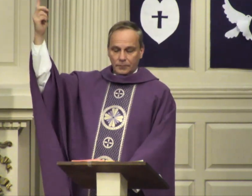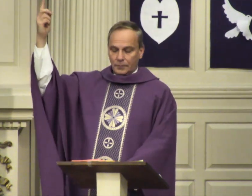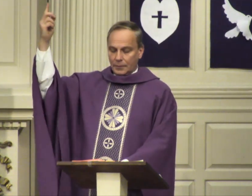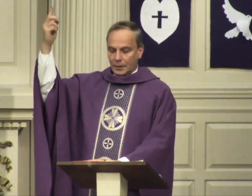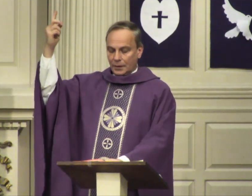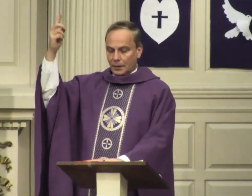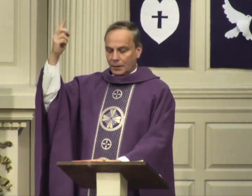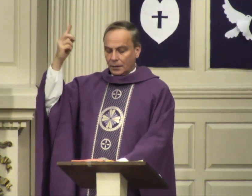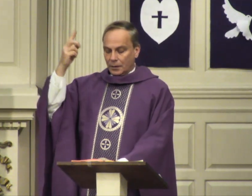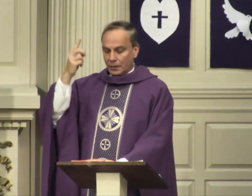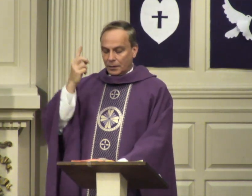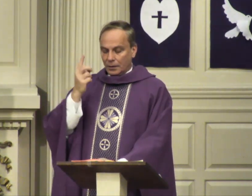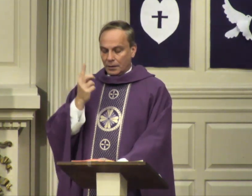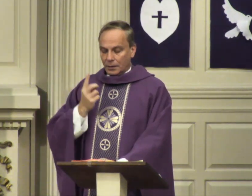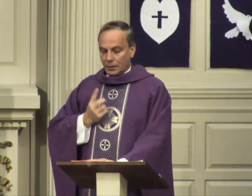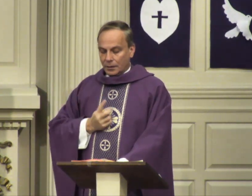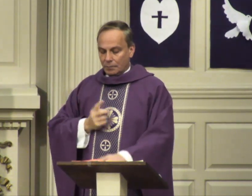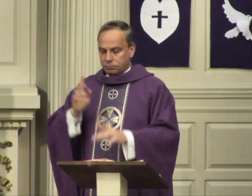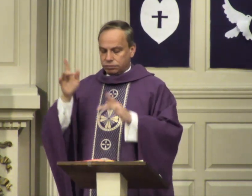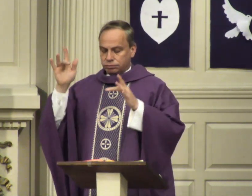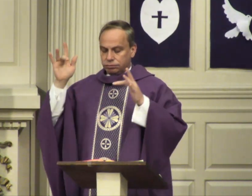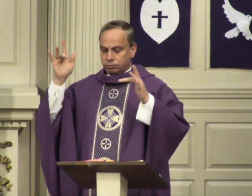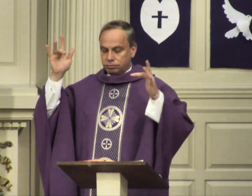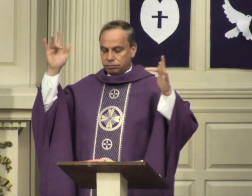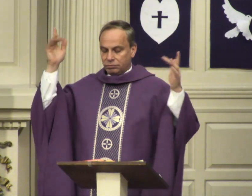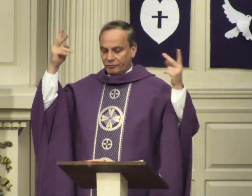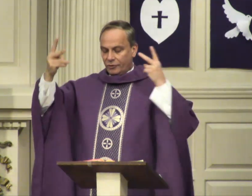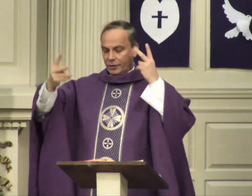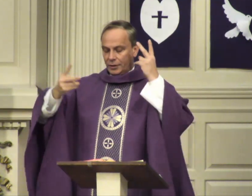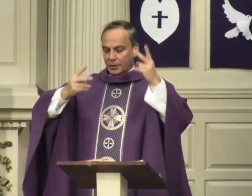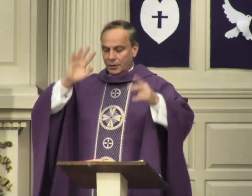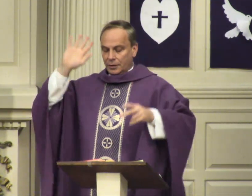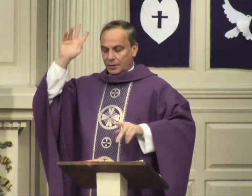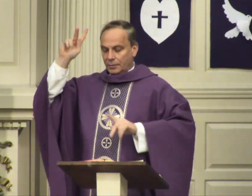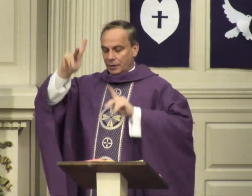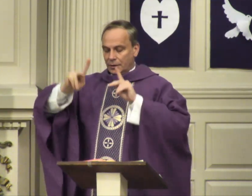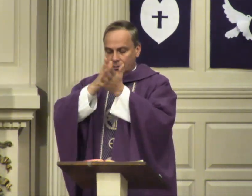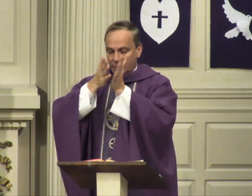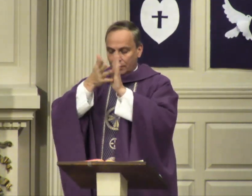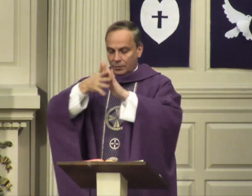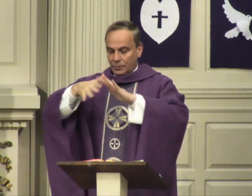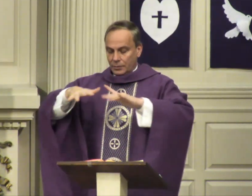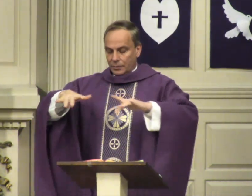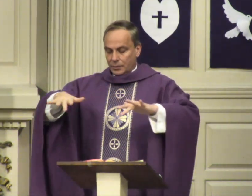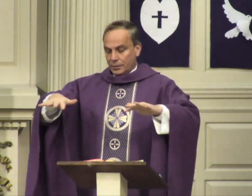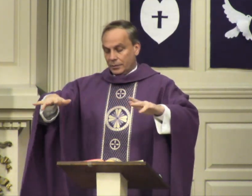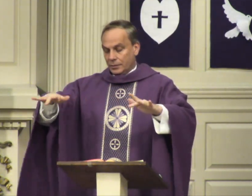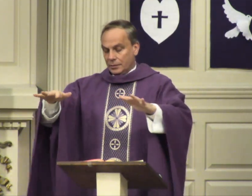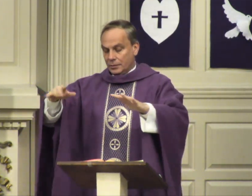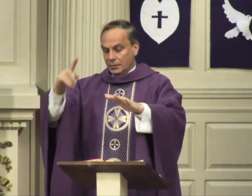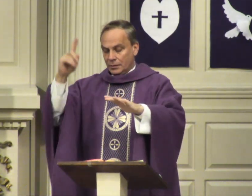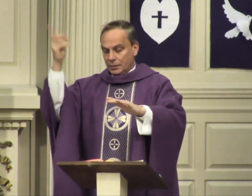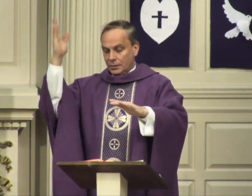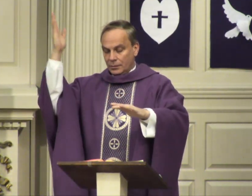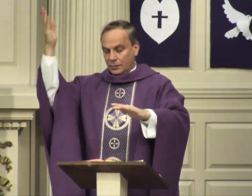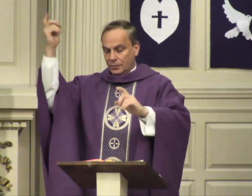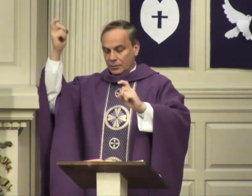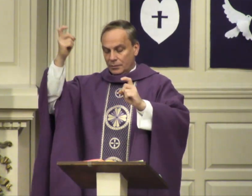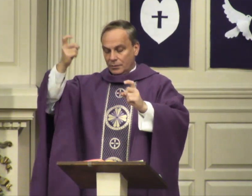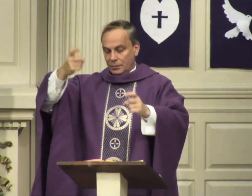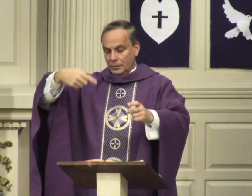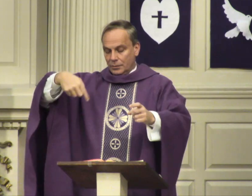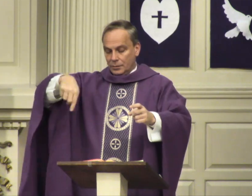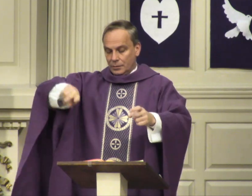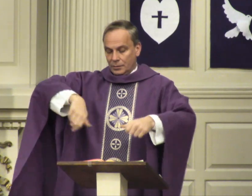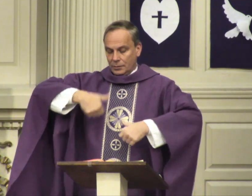Behold, the Lord will come, descending with splendor to visit his people with peace. And he will